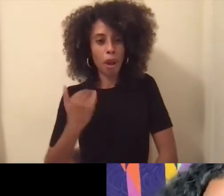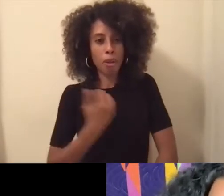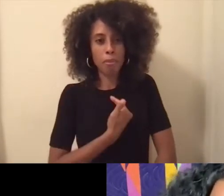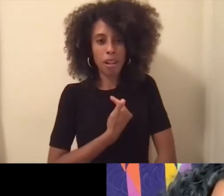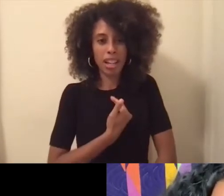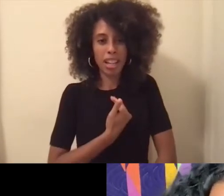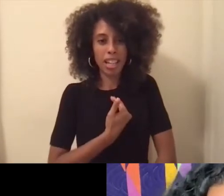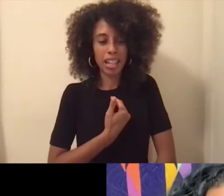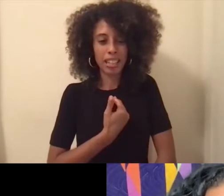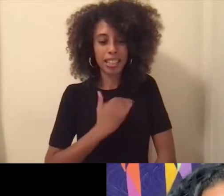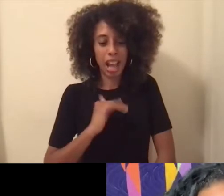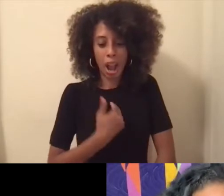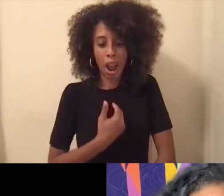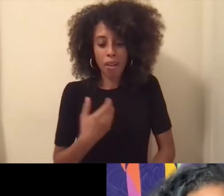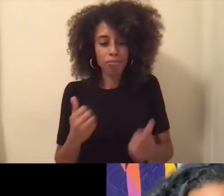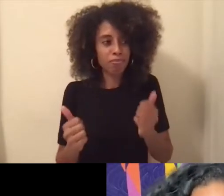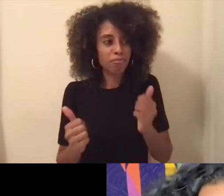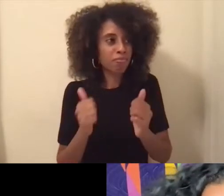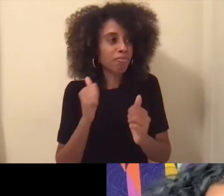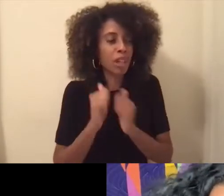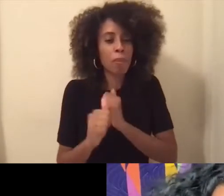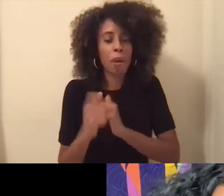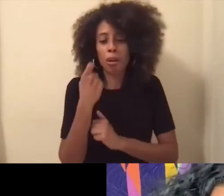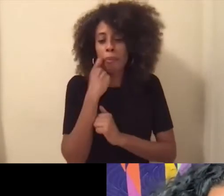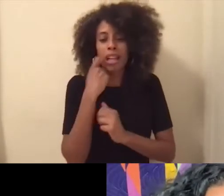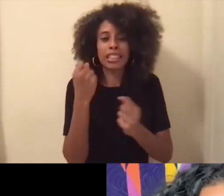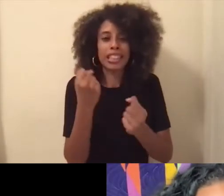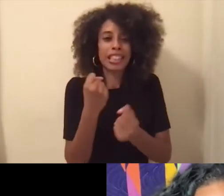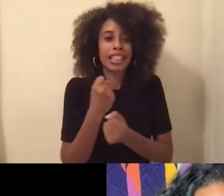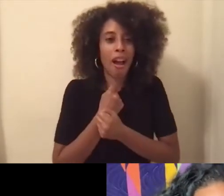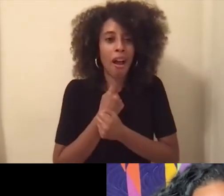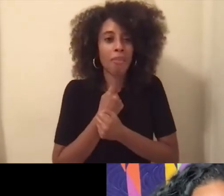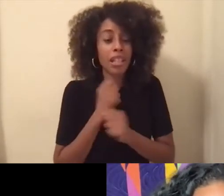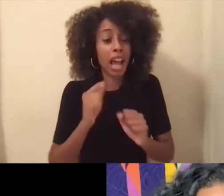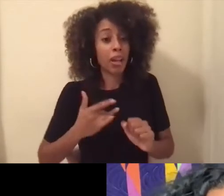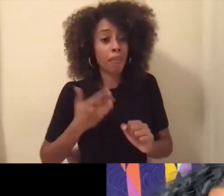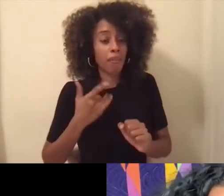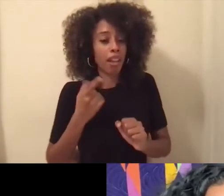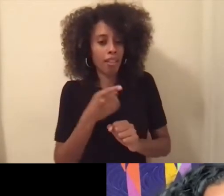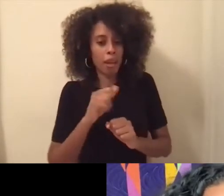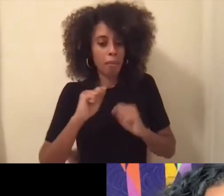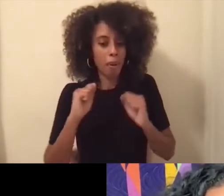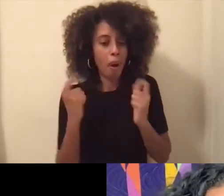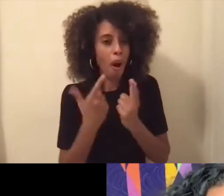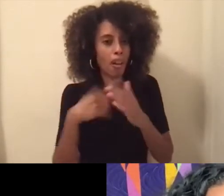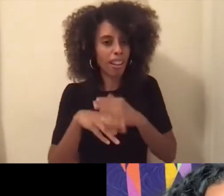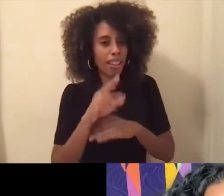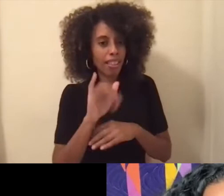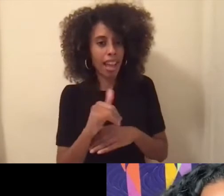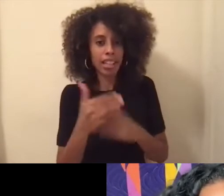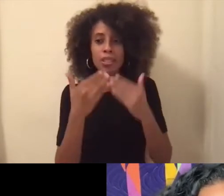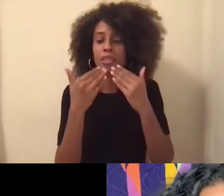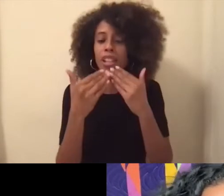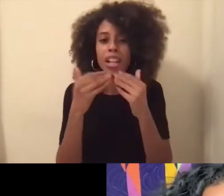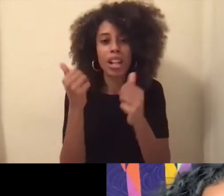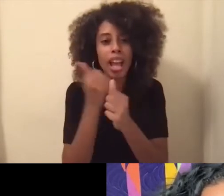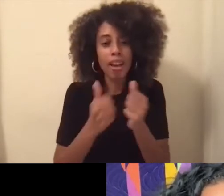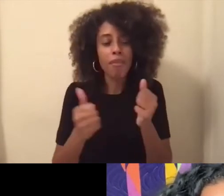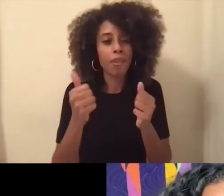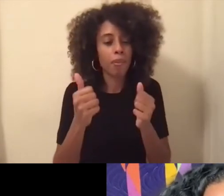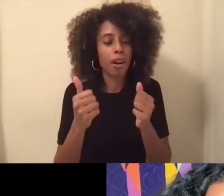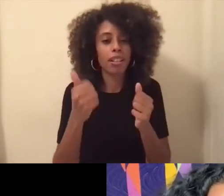loves with us, and I can feel them all in that. So thank you for sharing that. And thank you to everyone who's here with us. Thank you